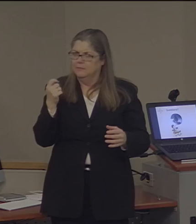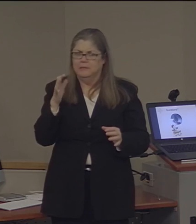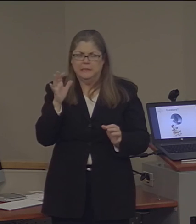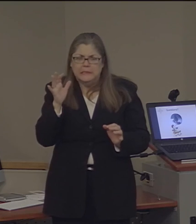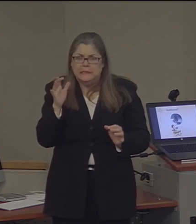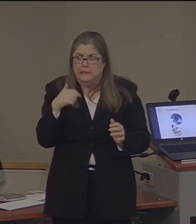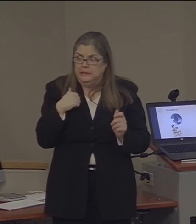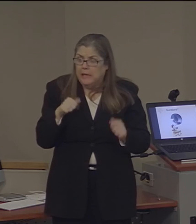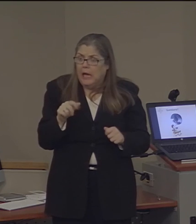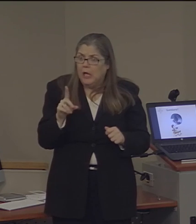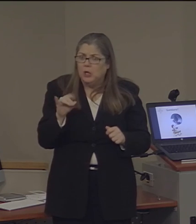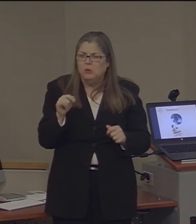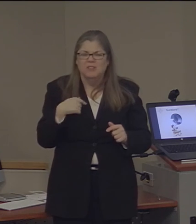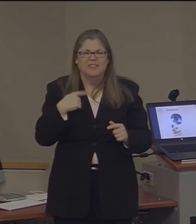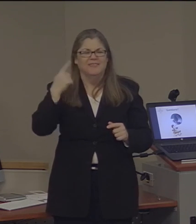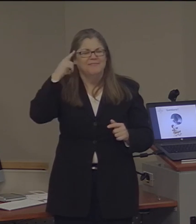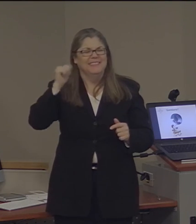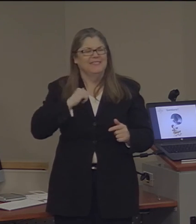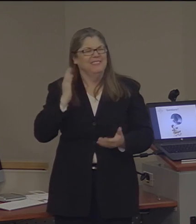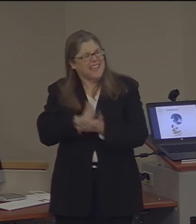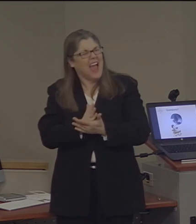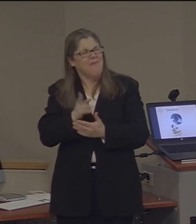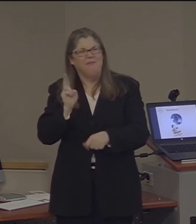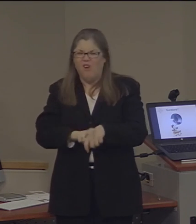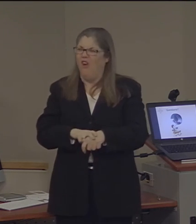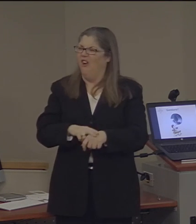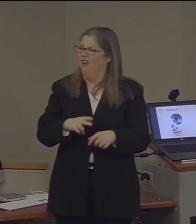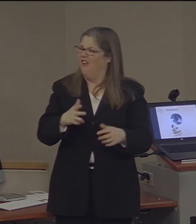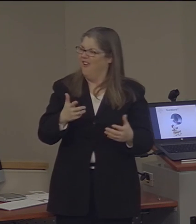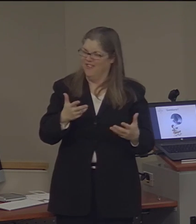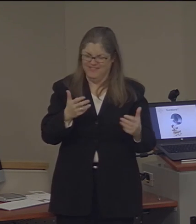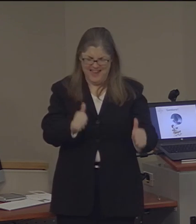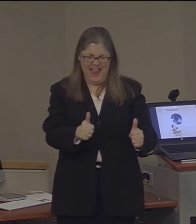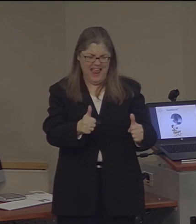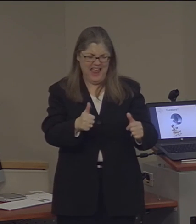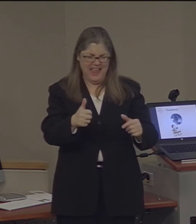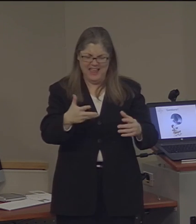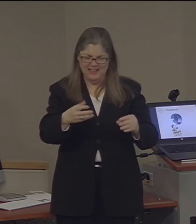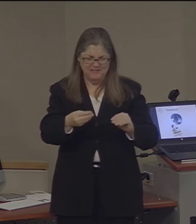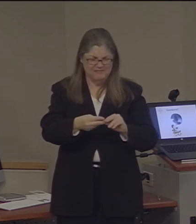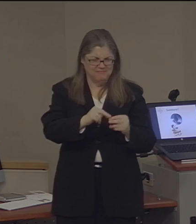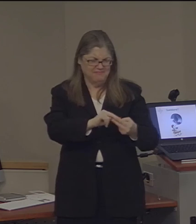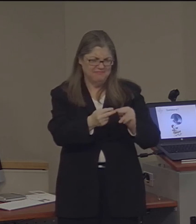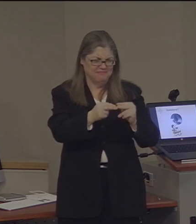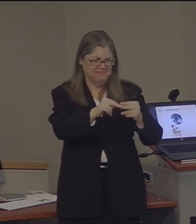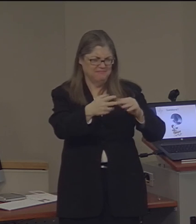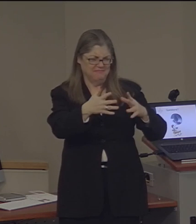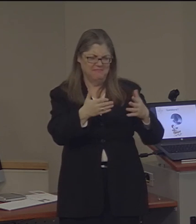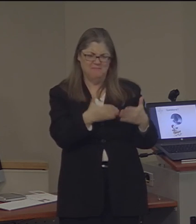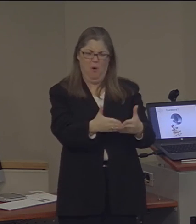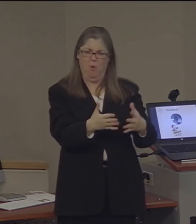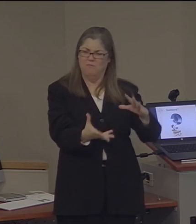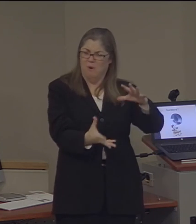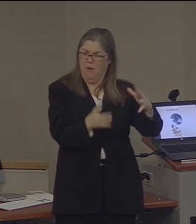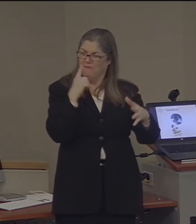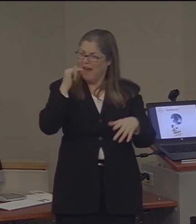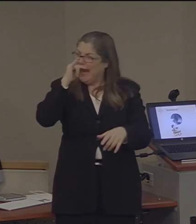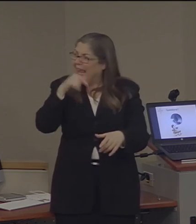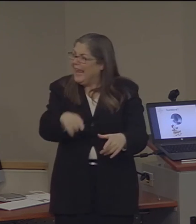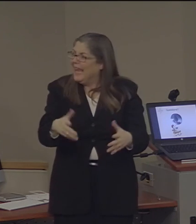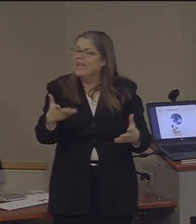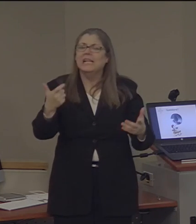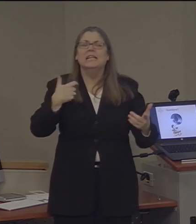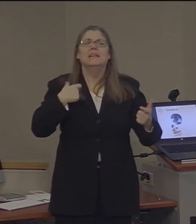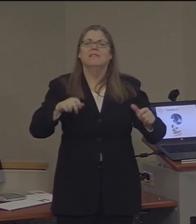get a grip. You can't put together, like, 10 blocks to make a sailboat. So you just have to stay a